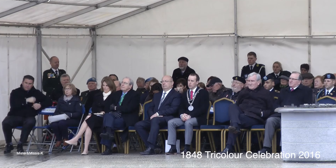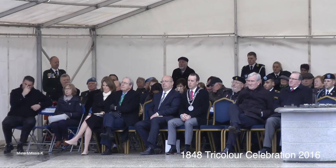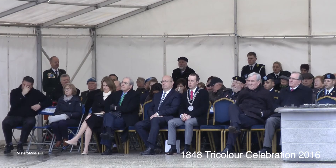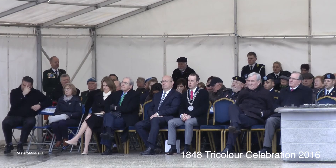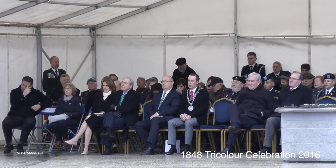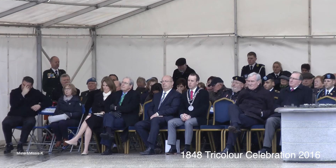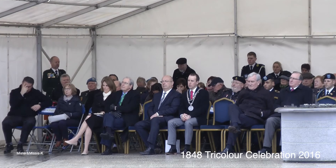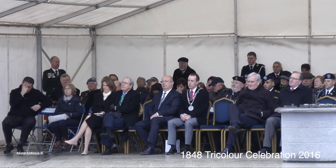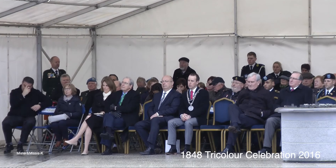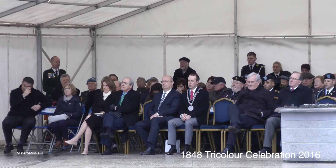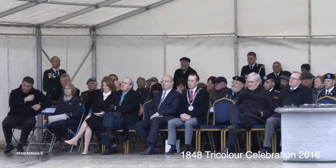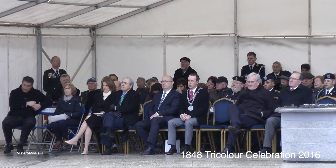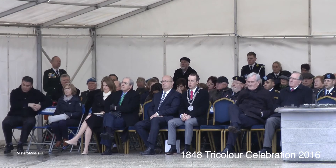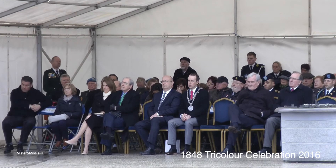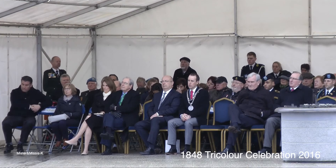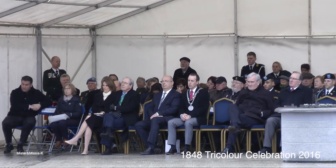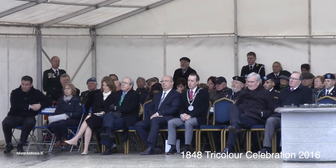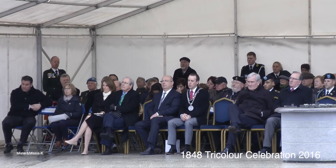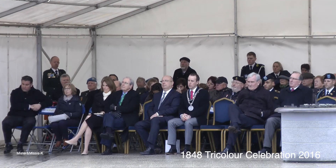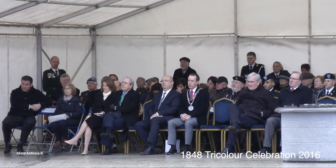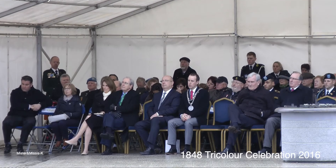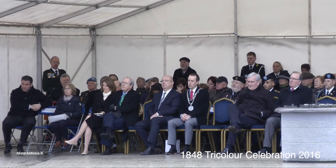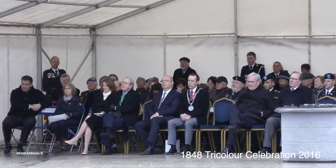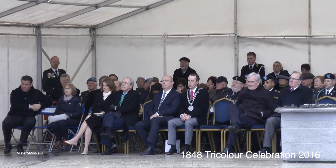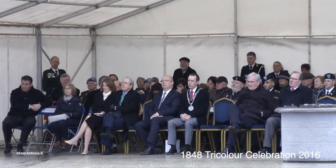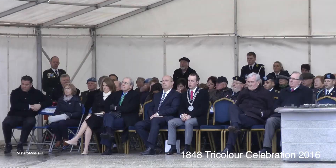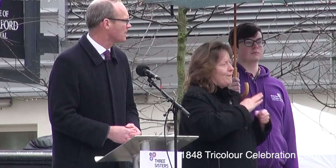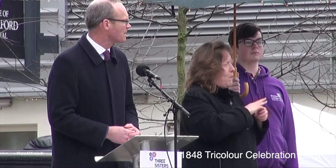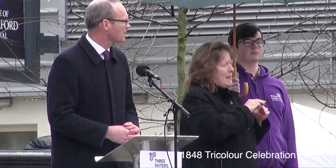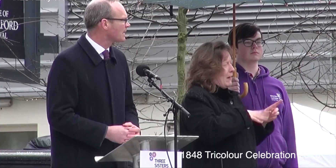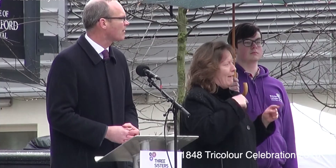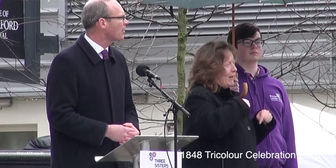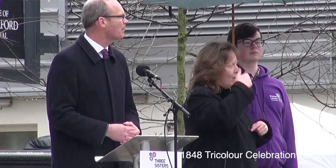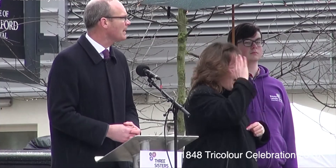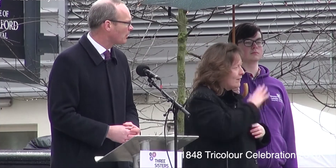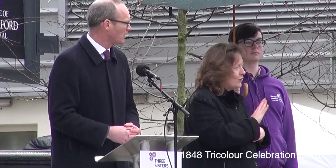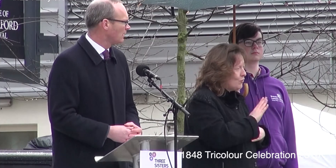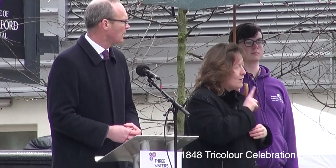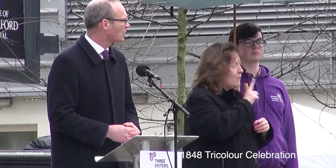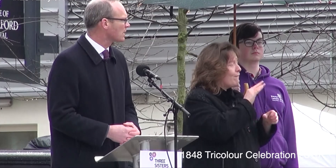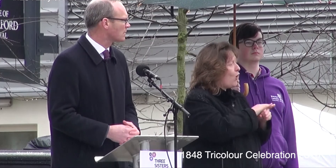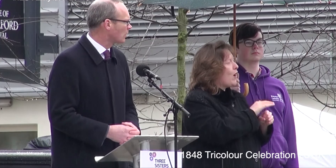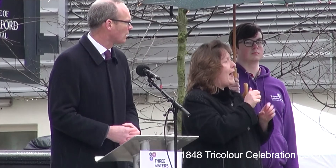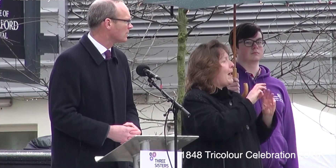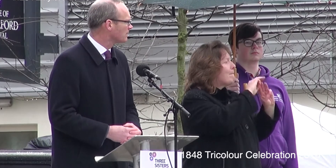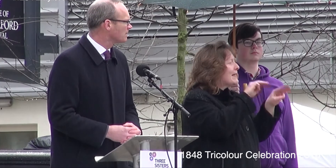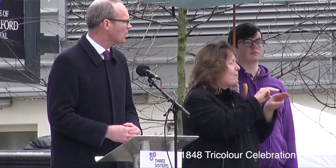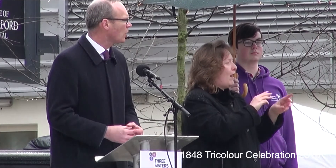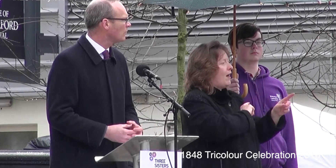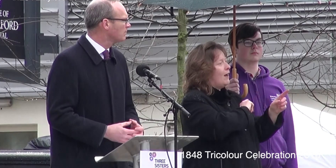that actually the commemorations in Ireland this year are not simply for this island. They are for a people across the